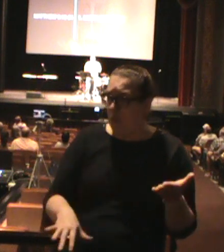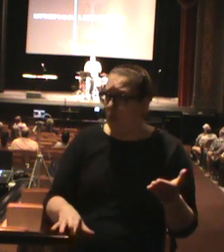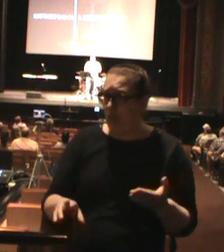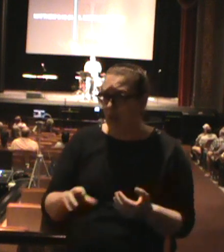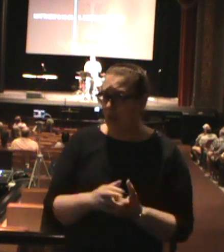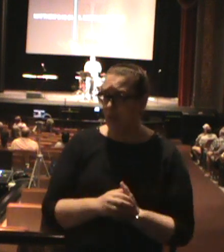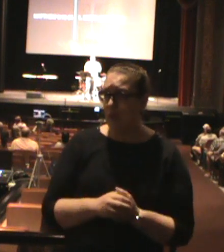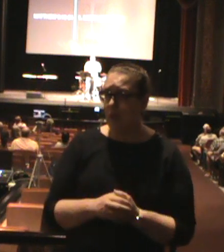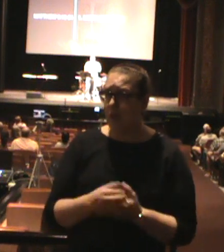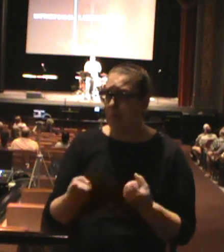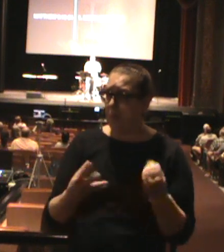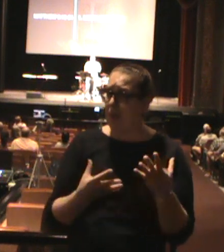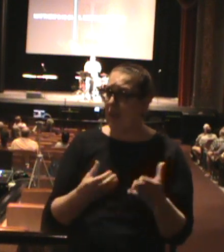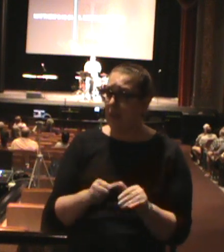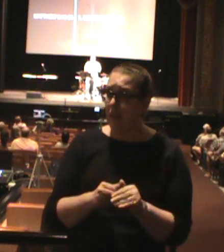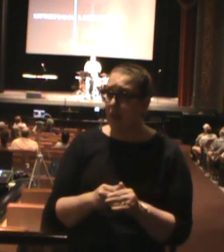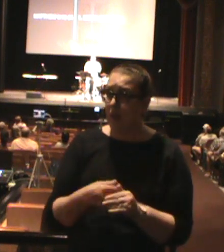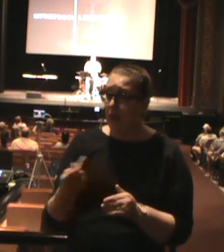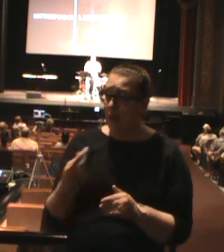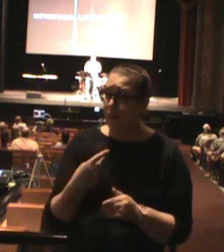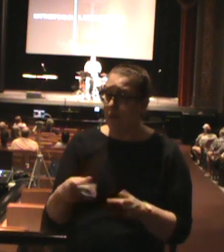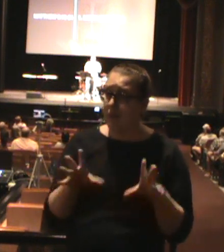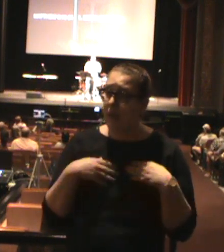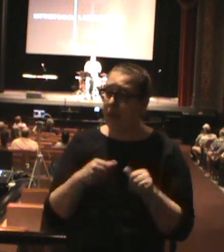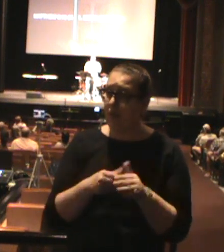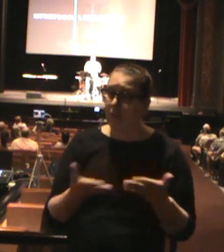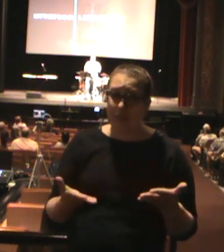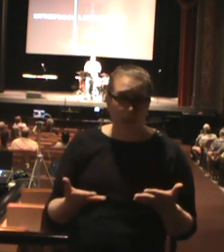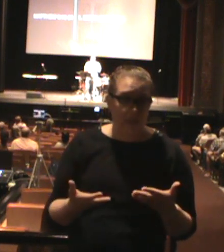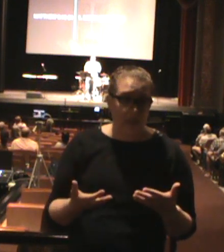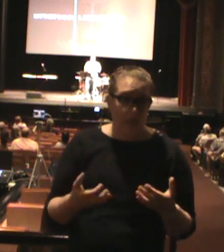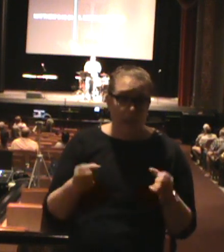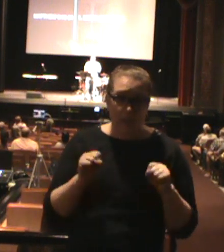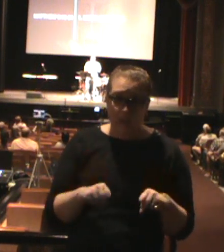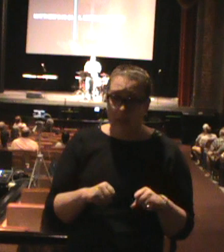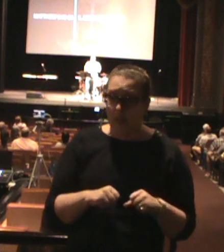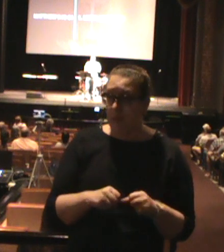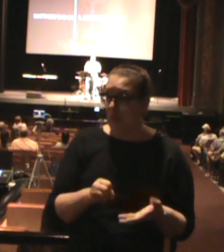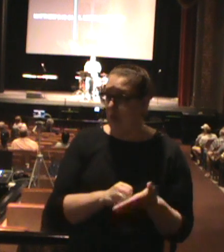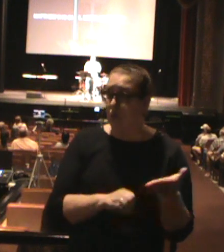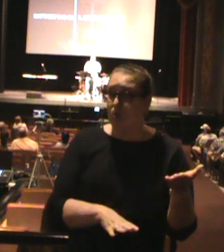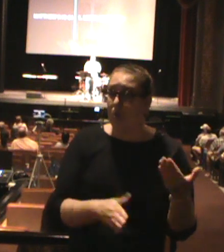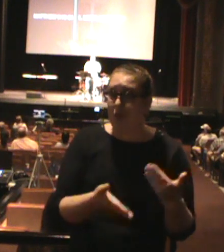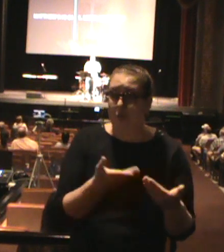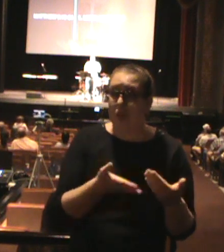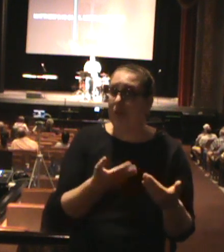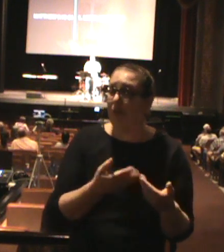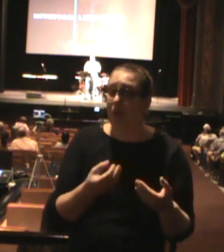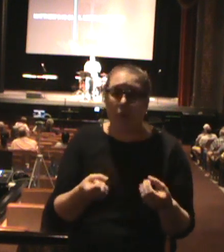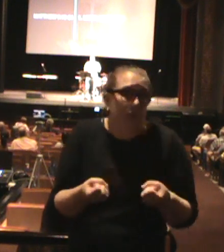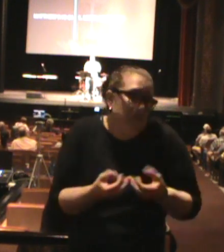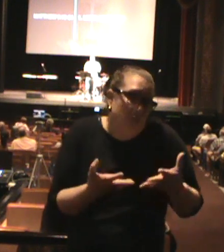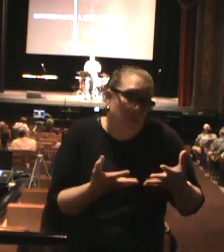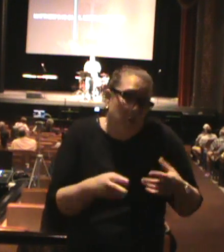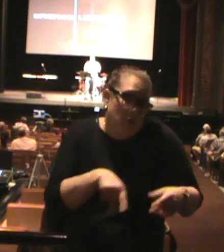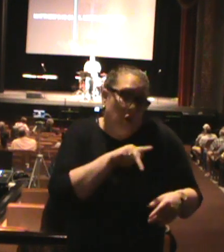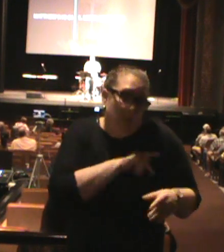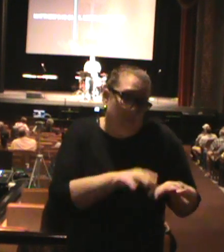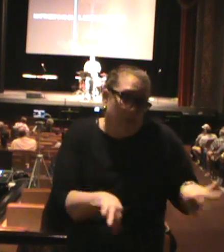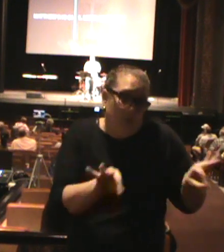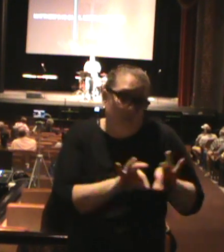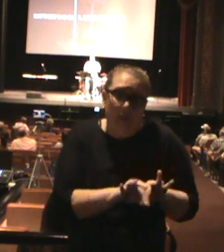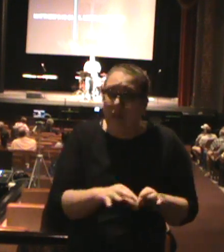life. And a lot of us, we have so much value into earthly things, don't we? I mean, think about it. We have to upgrade